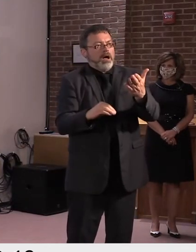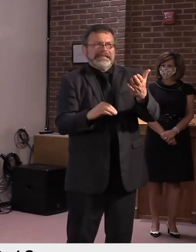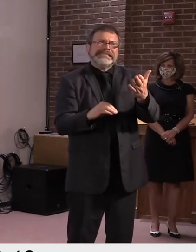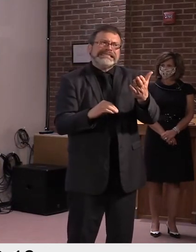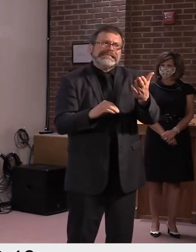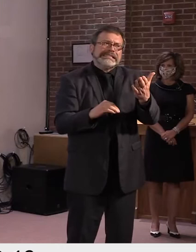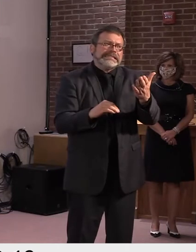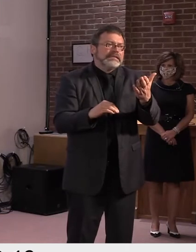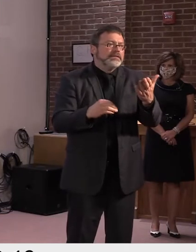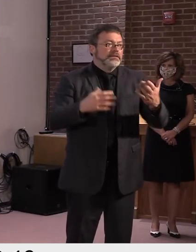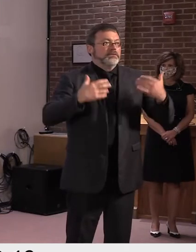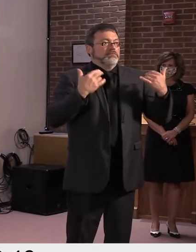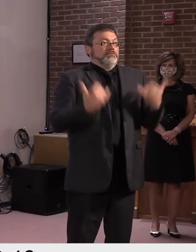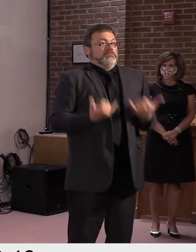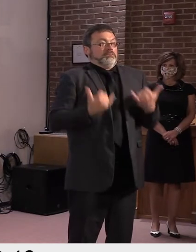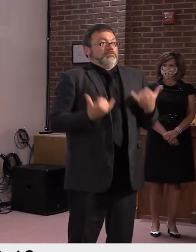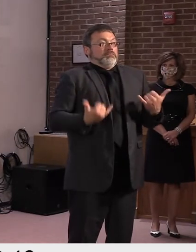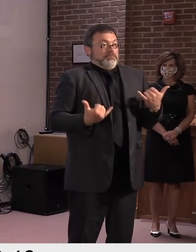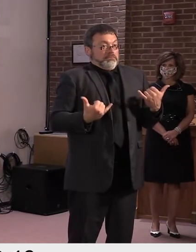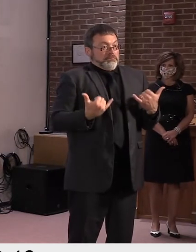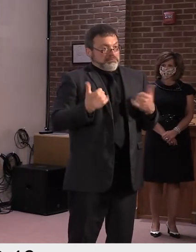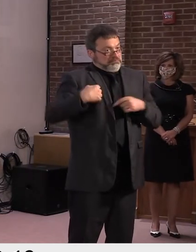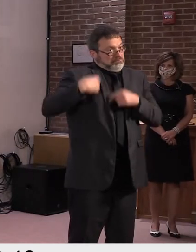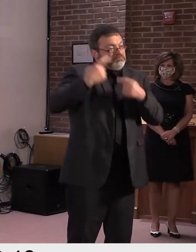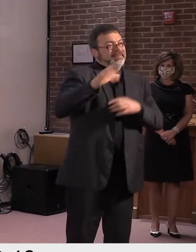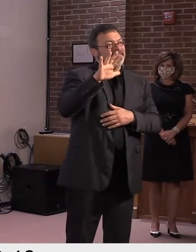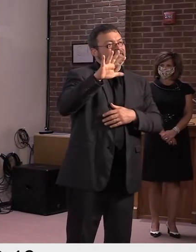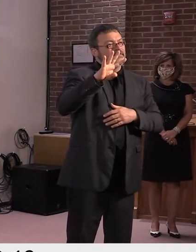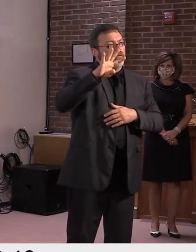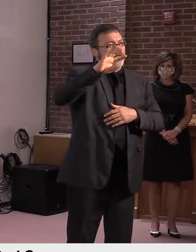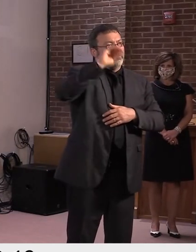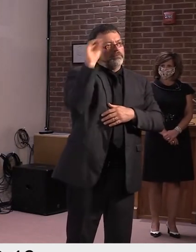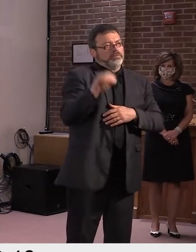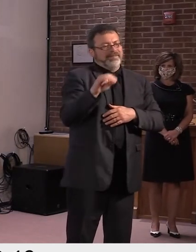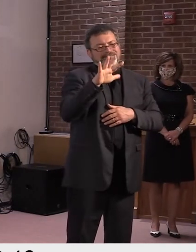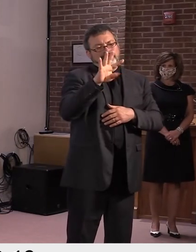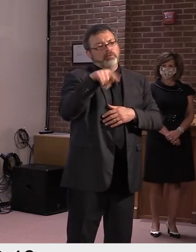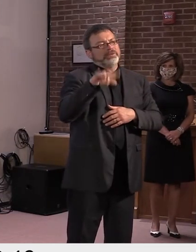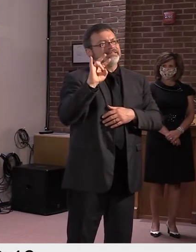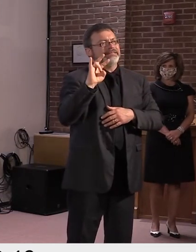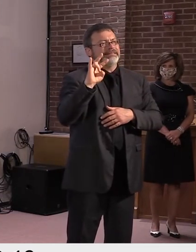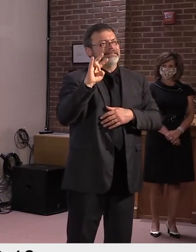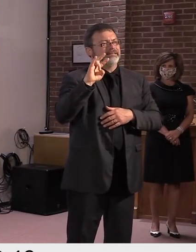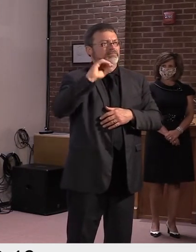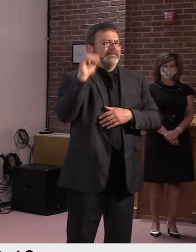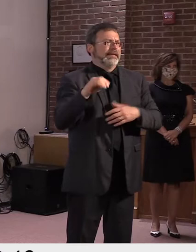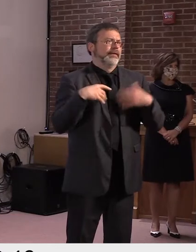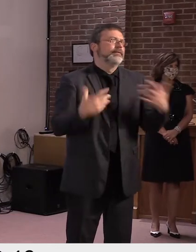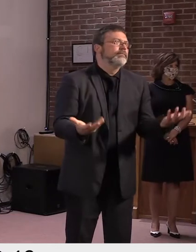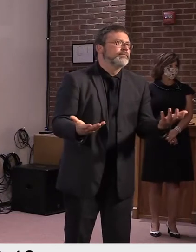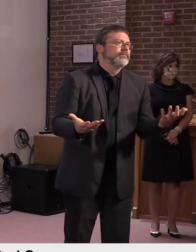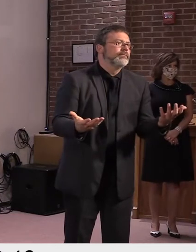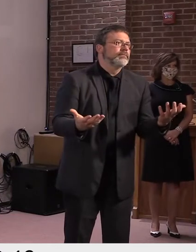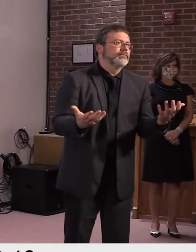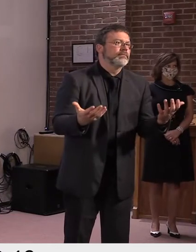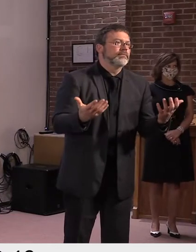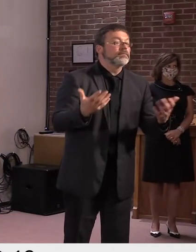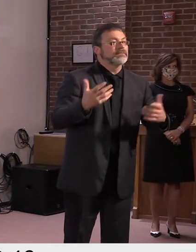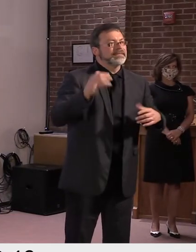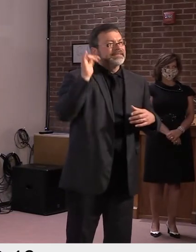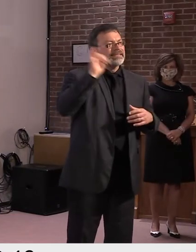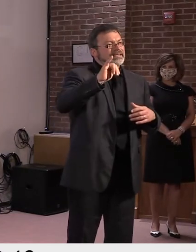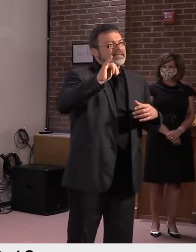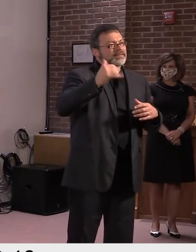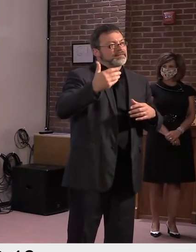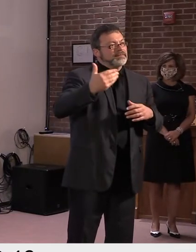is at 54.7. Before March 3rd of this year, we were at 34%. I would like to